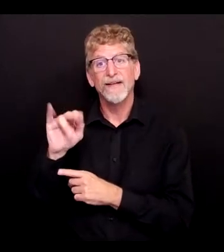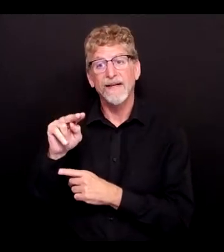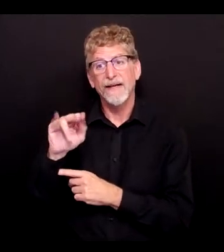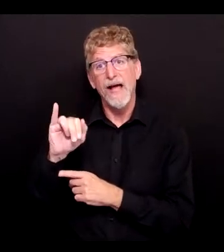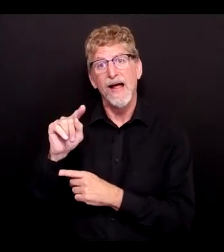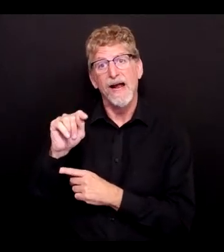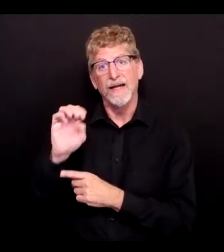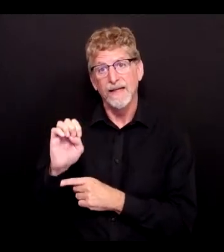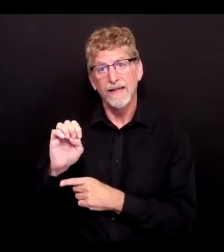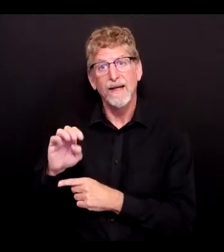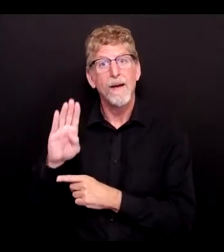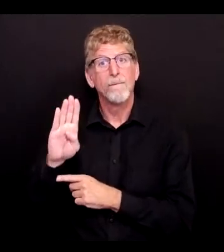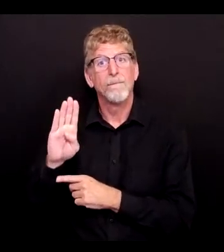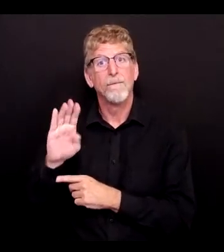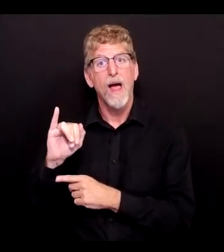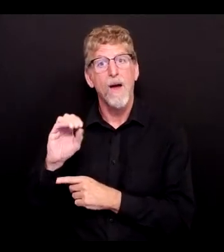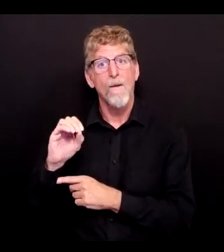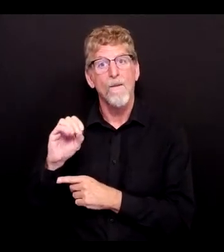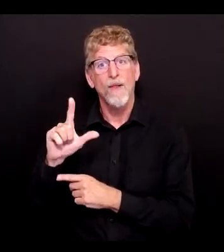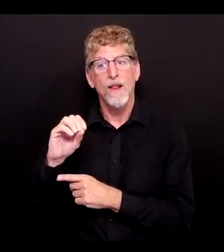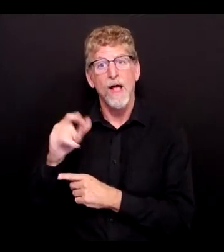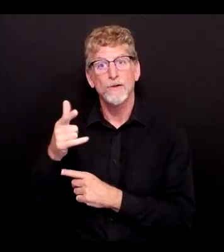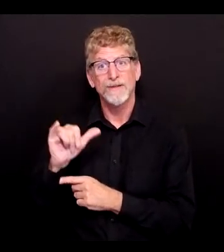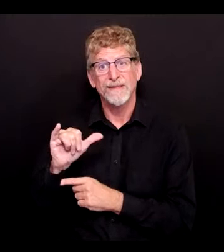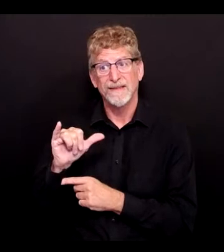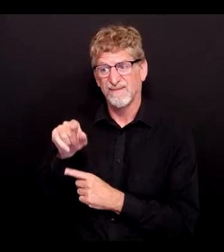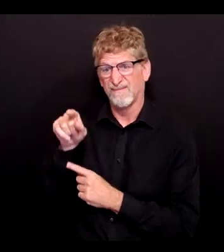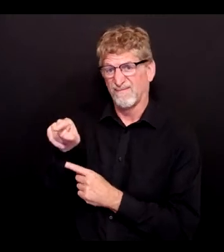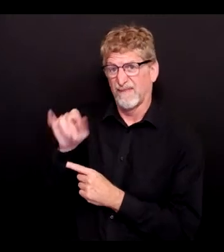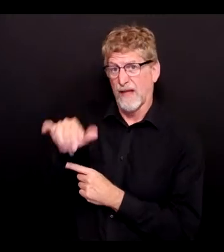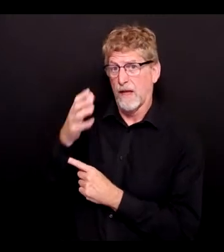vault samples. These groups are also